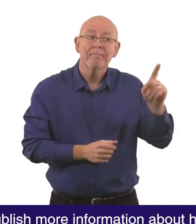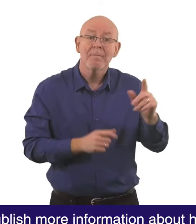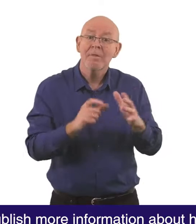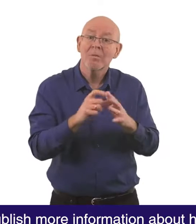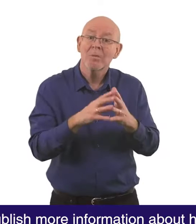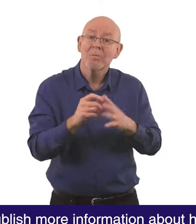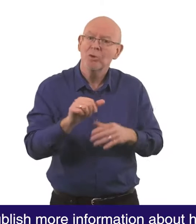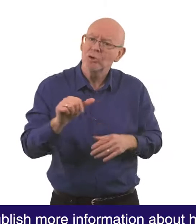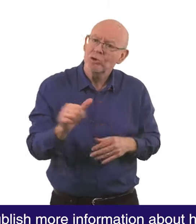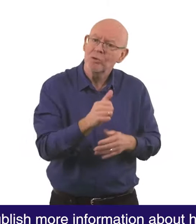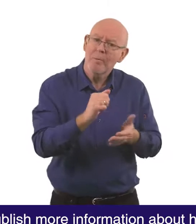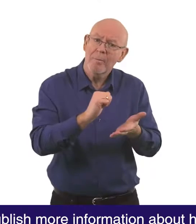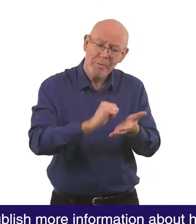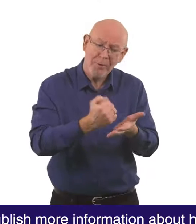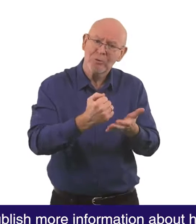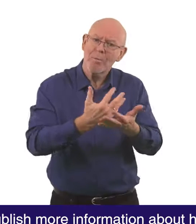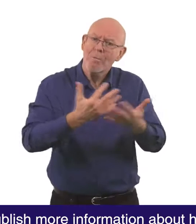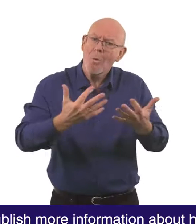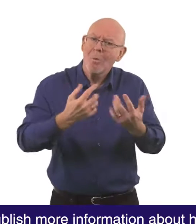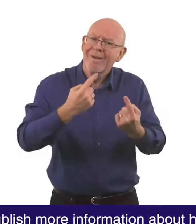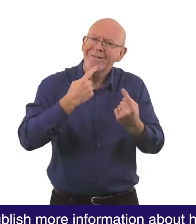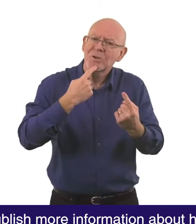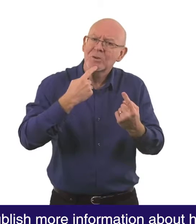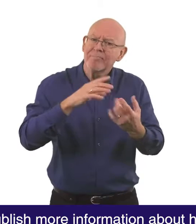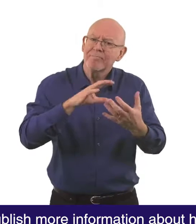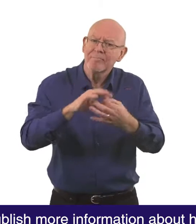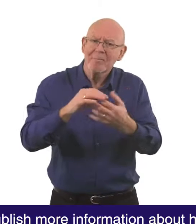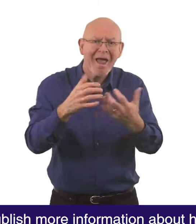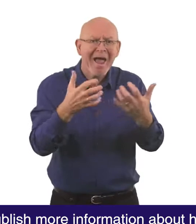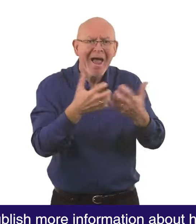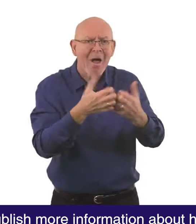DWP should publish more information about how it's listening